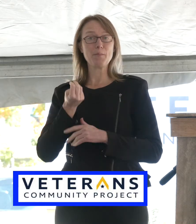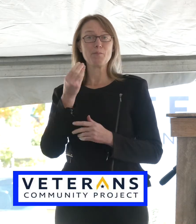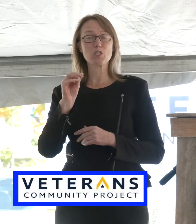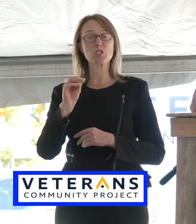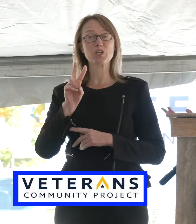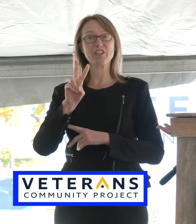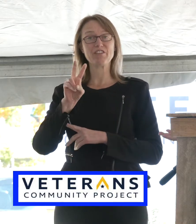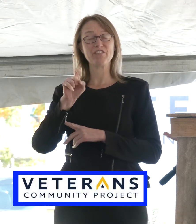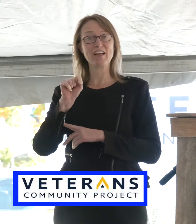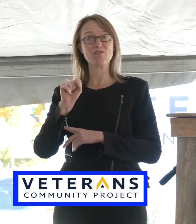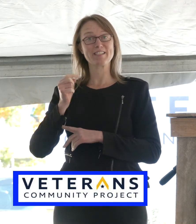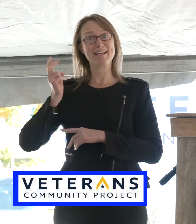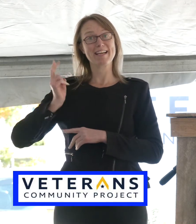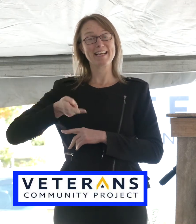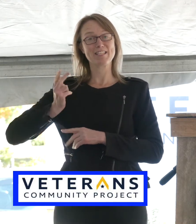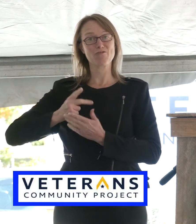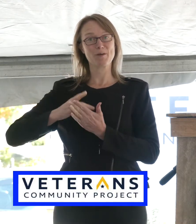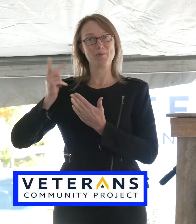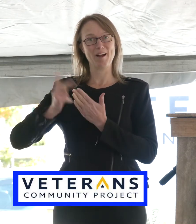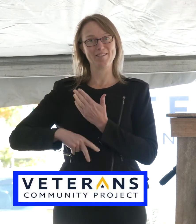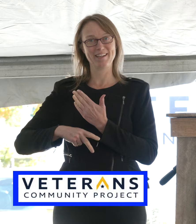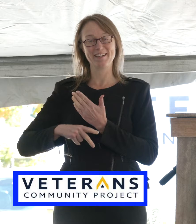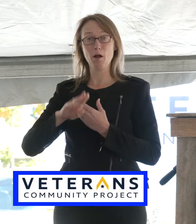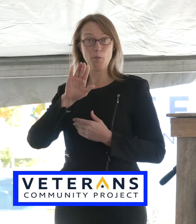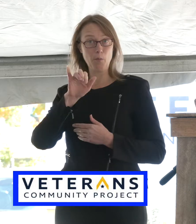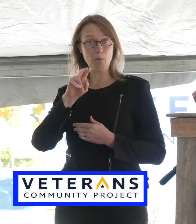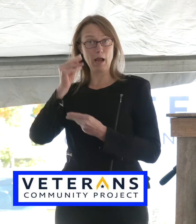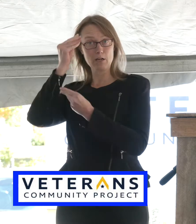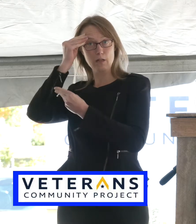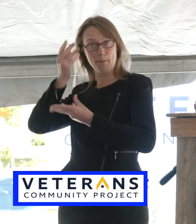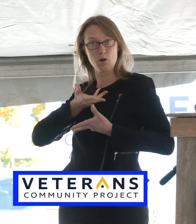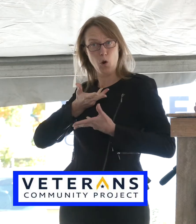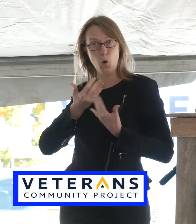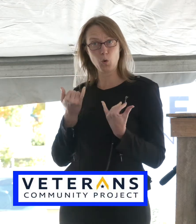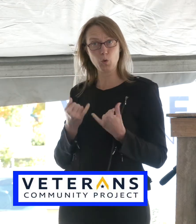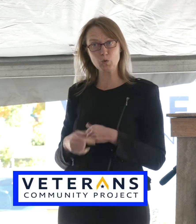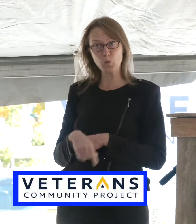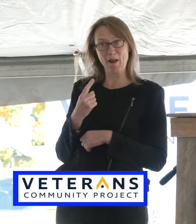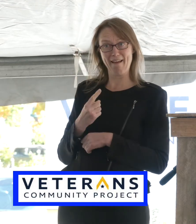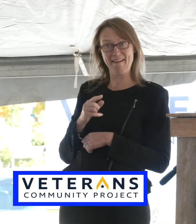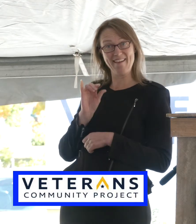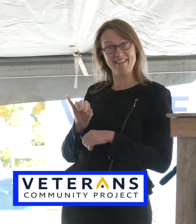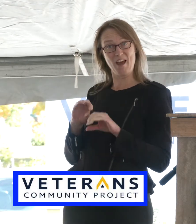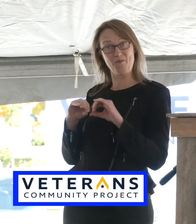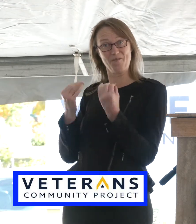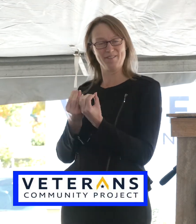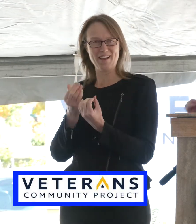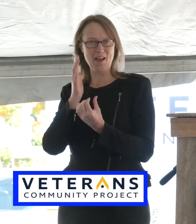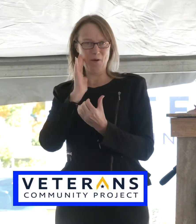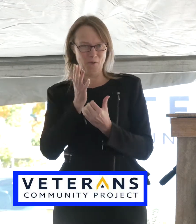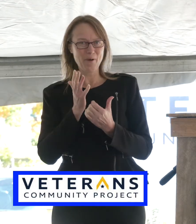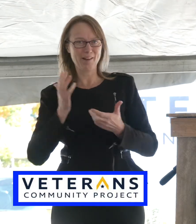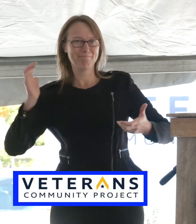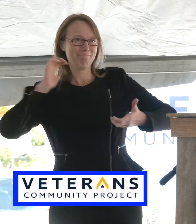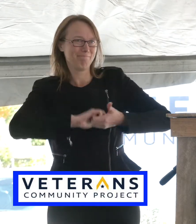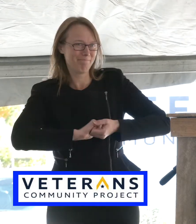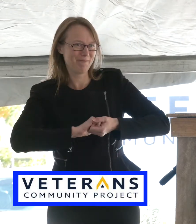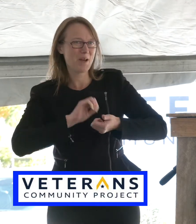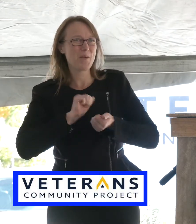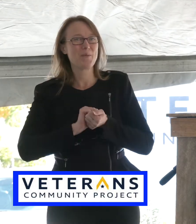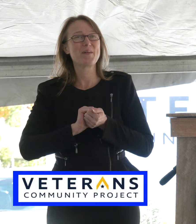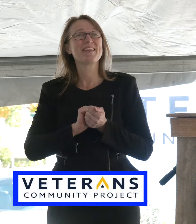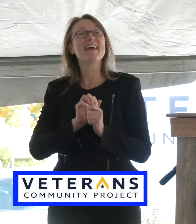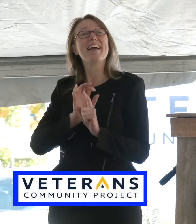History Project, and Brian told me just today that that organization will be working with his